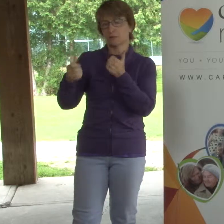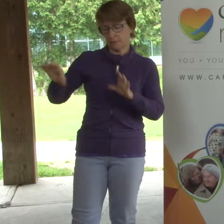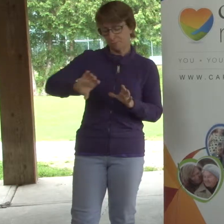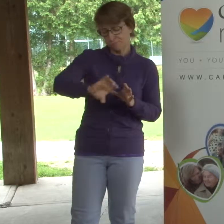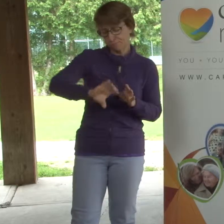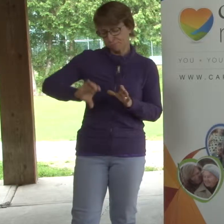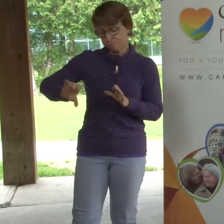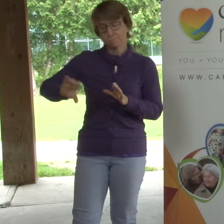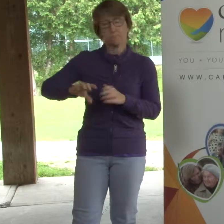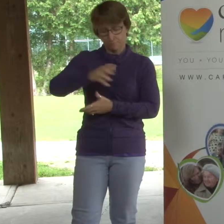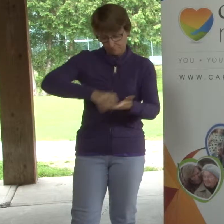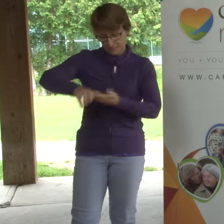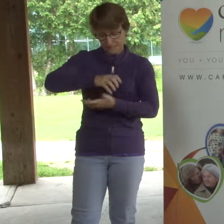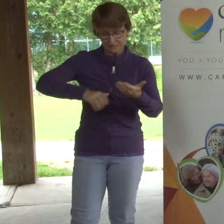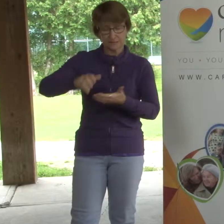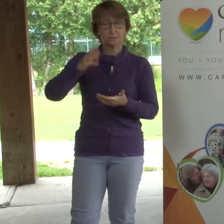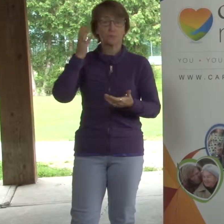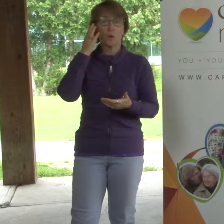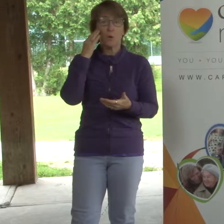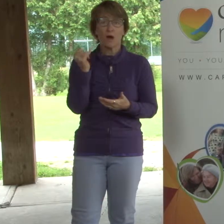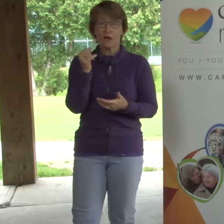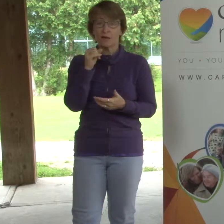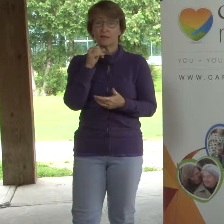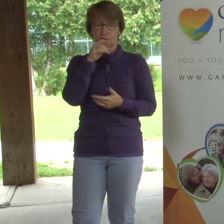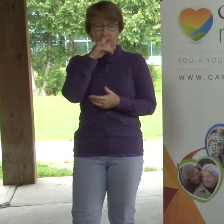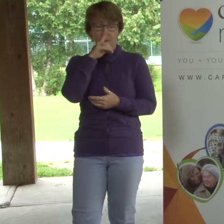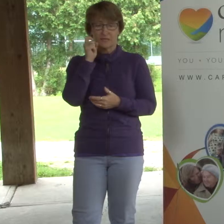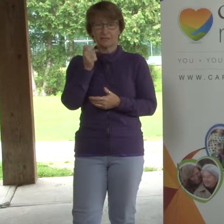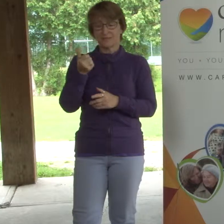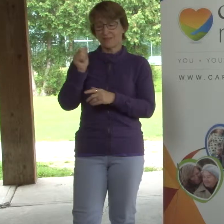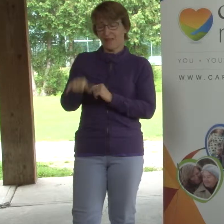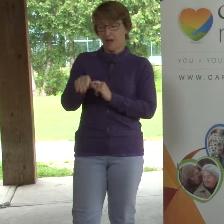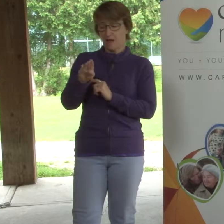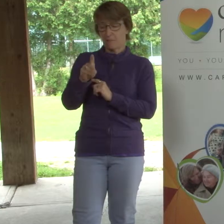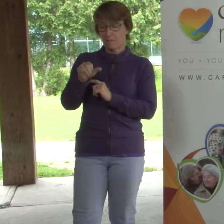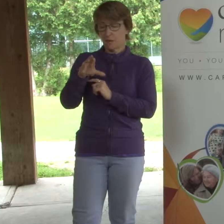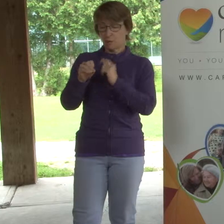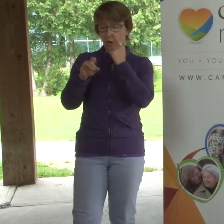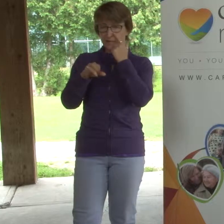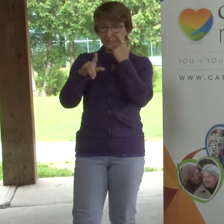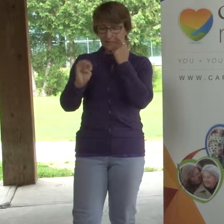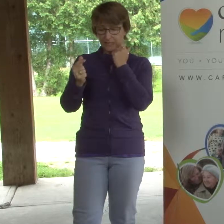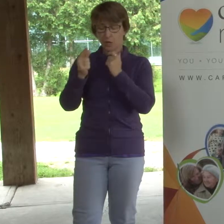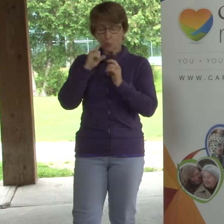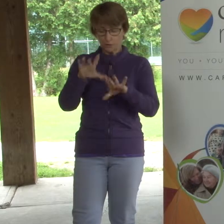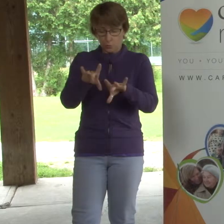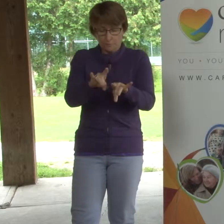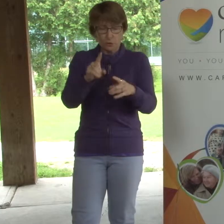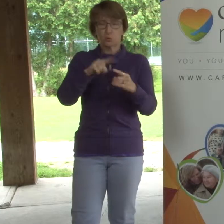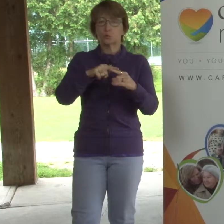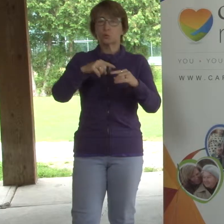into your mix. The reason being is that it adheres itself to the